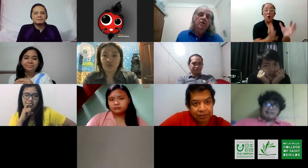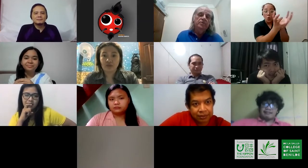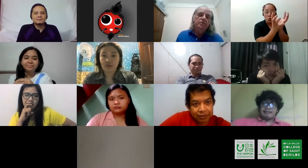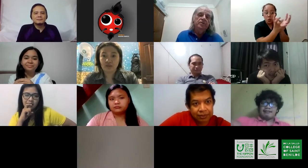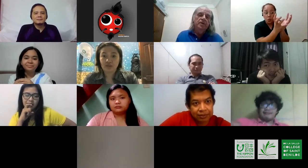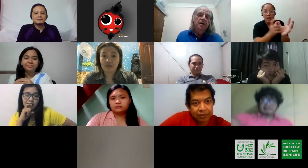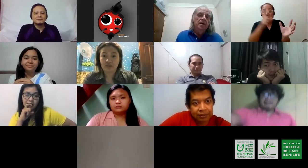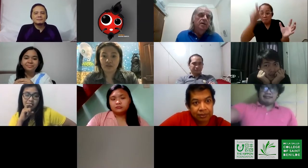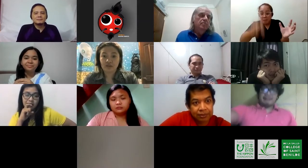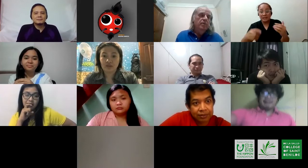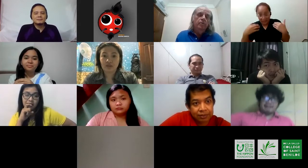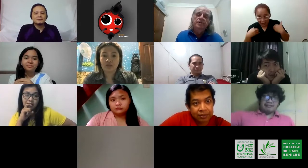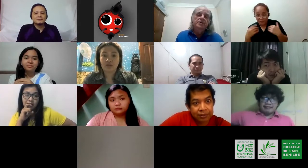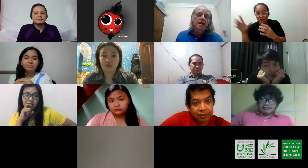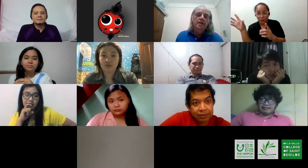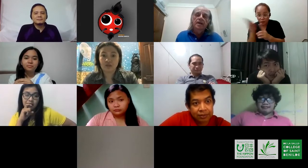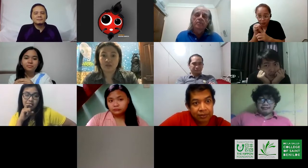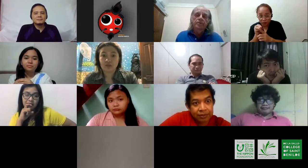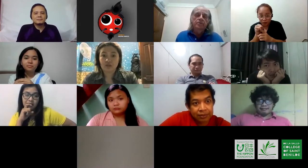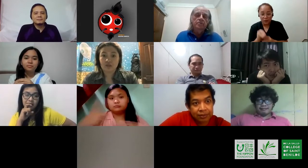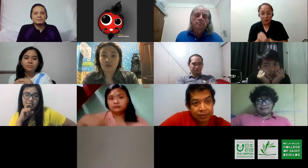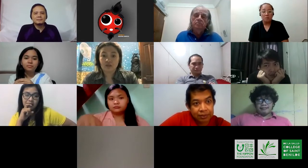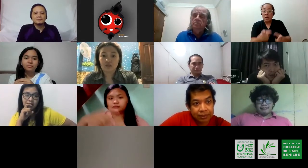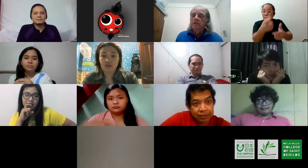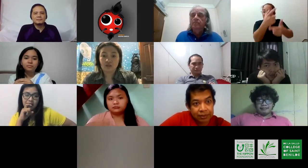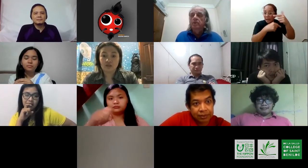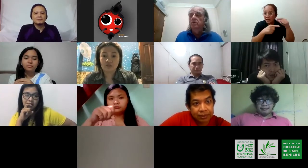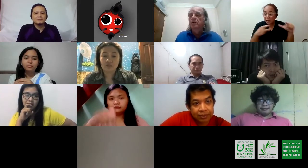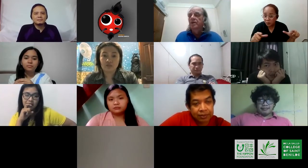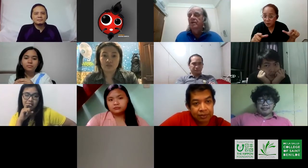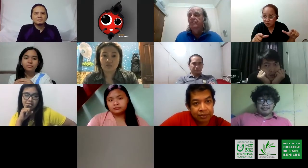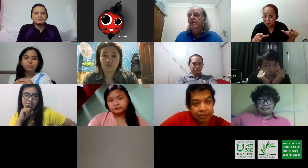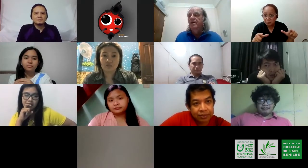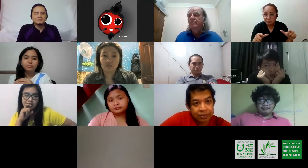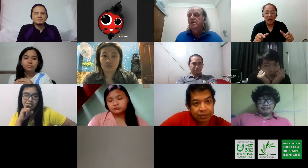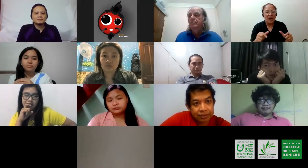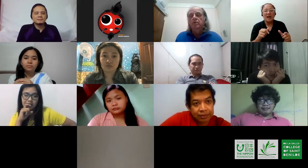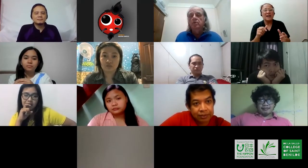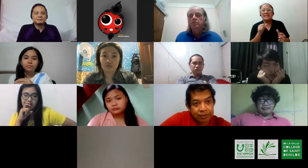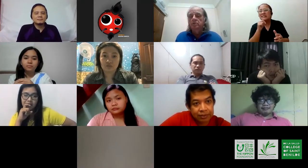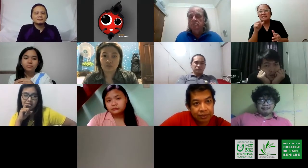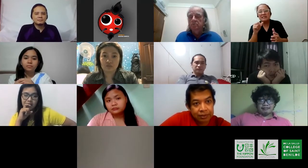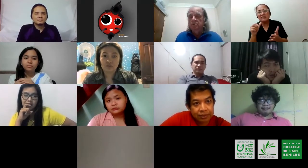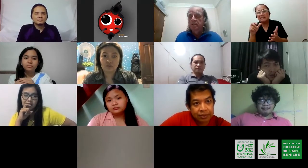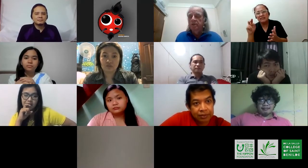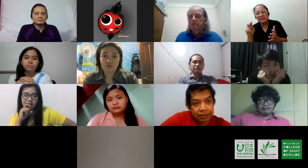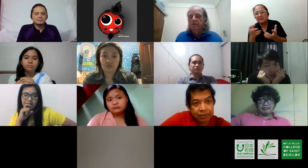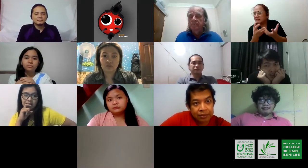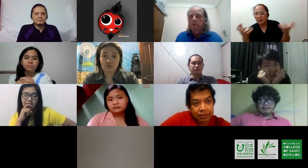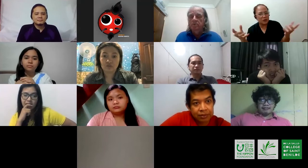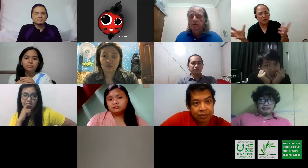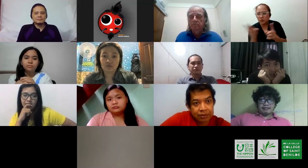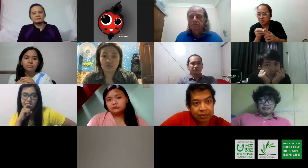culture. But with a sign language, maybe you don't have to have a separate culture. You share the same culture.